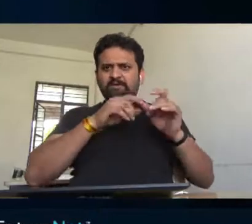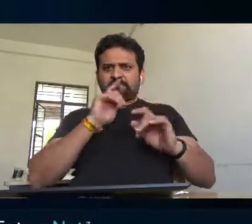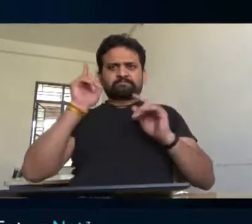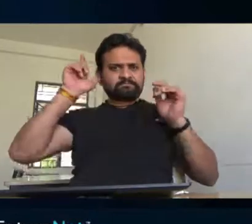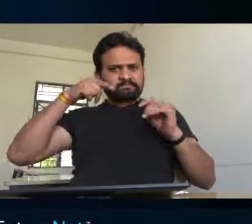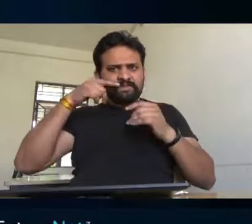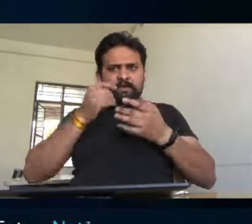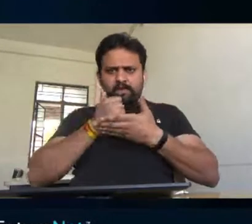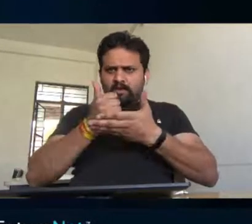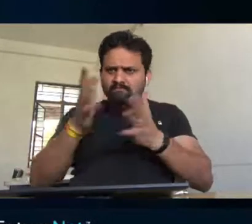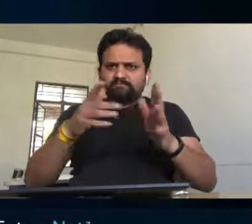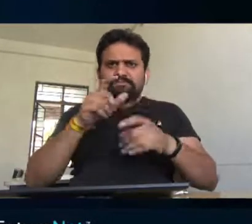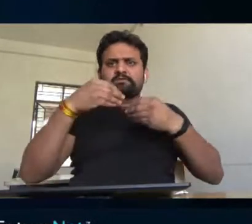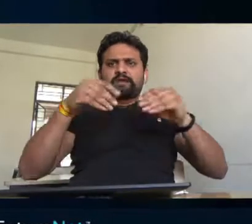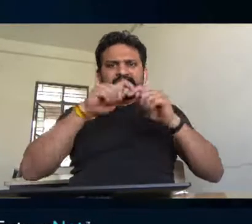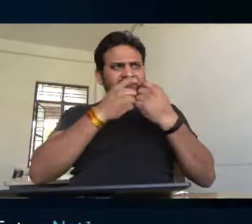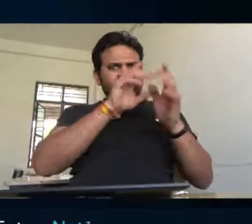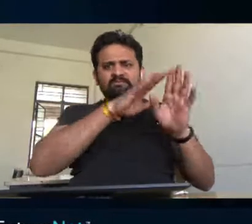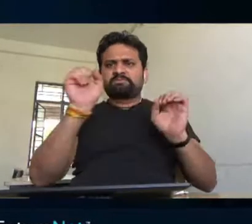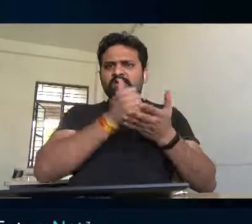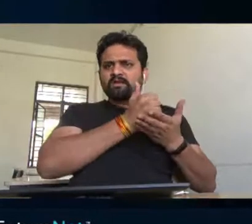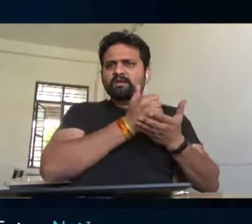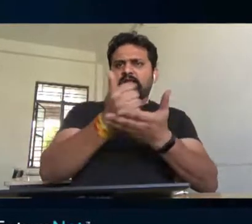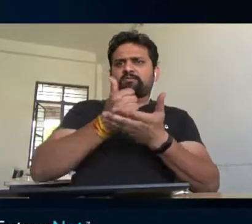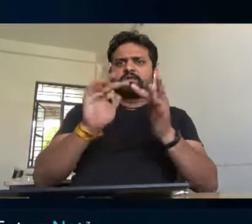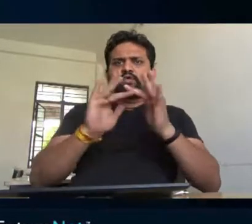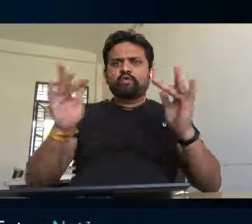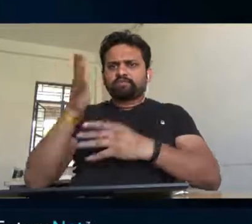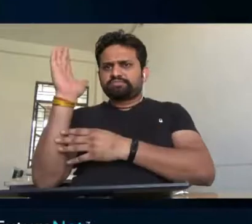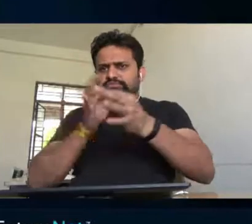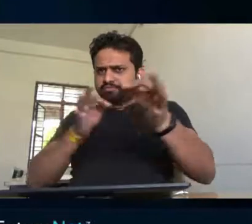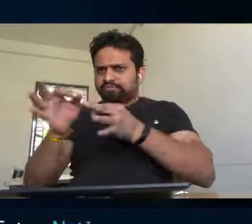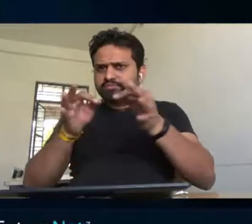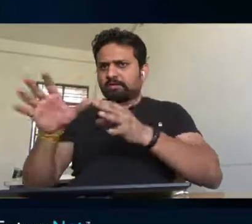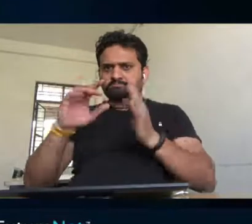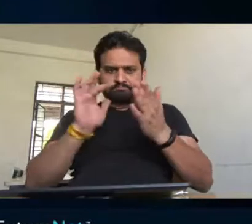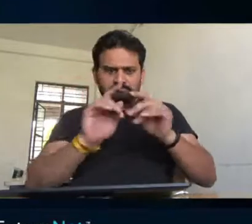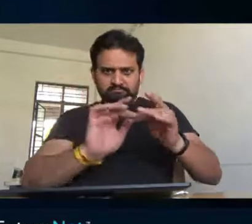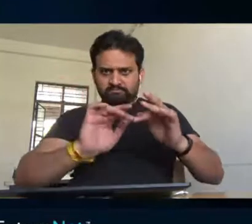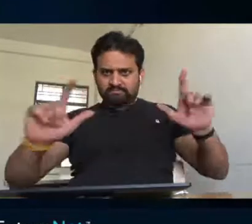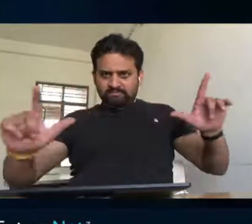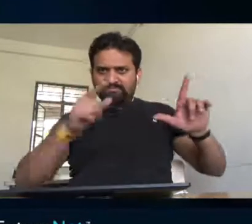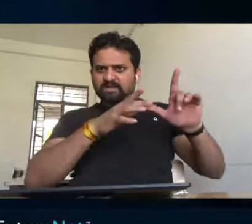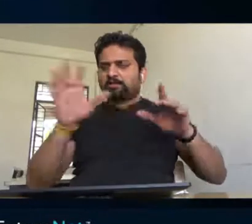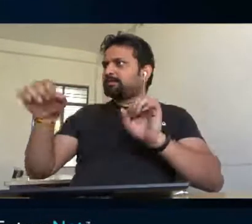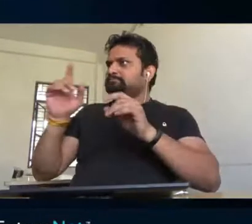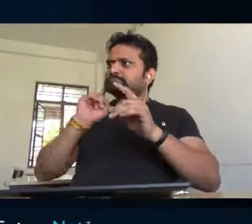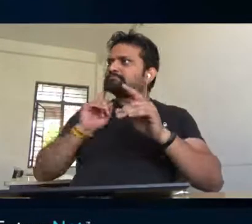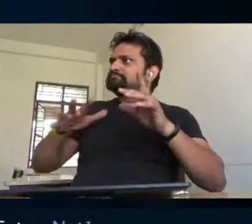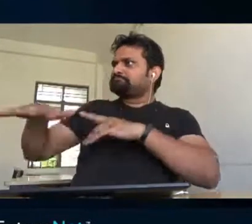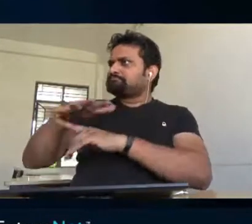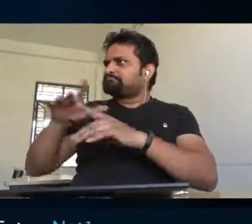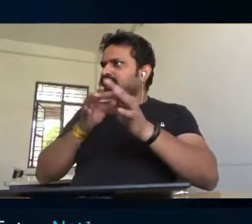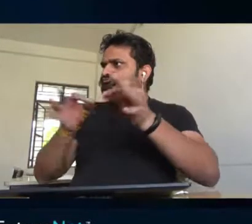the world. And ladies and gentlemen, when you have meetings and you want to share that with others, go in contact with our customer